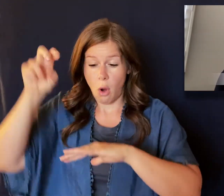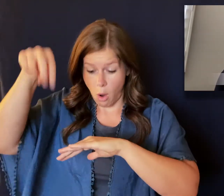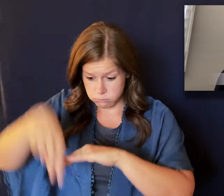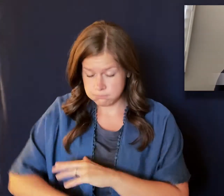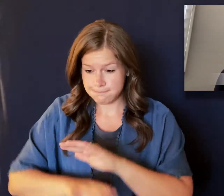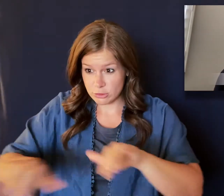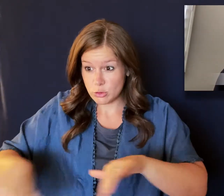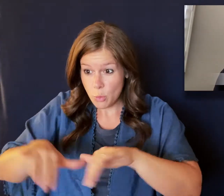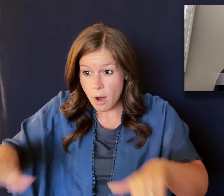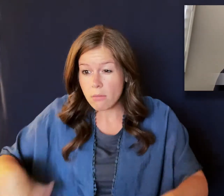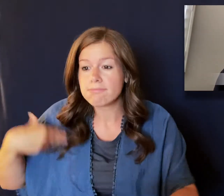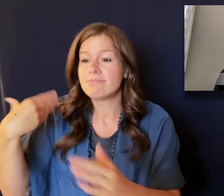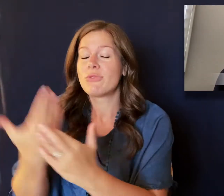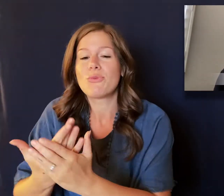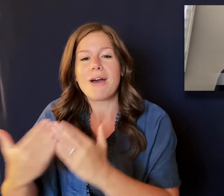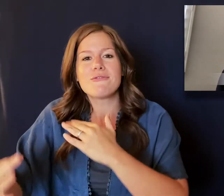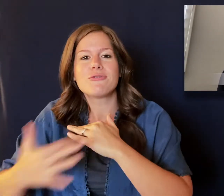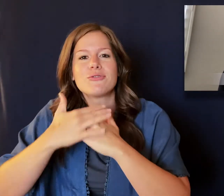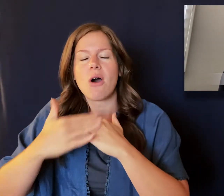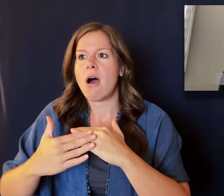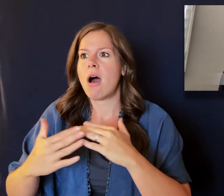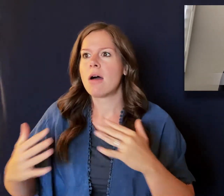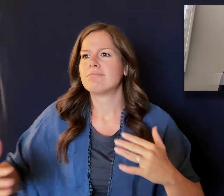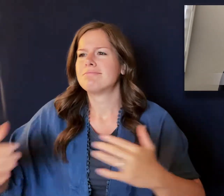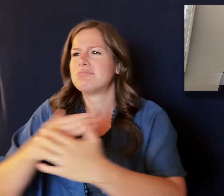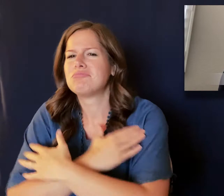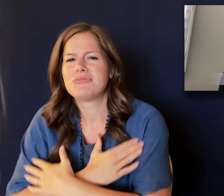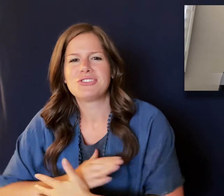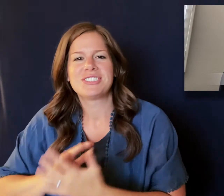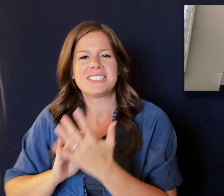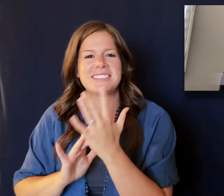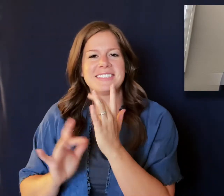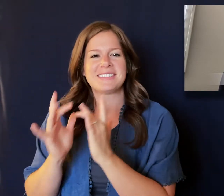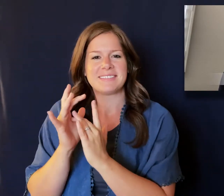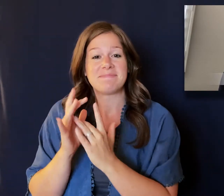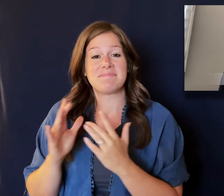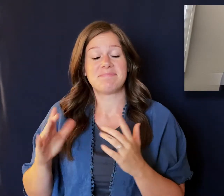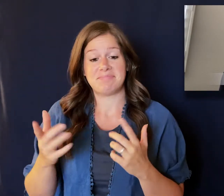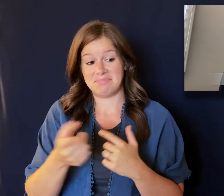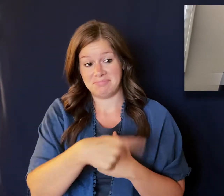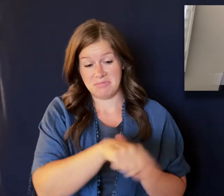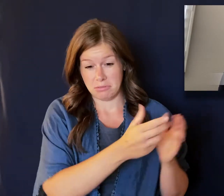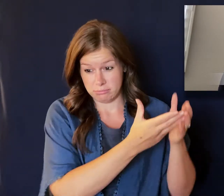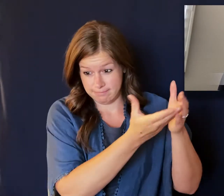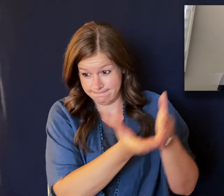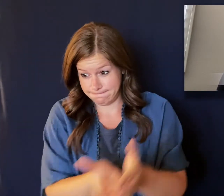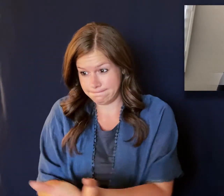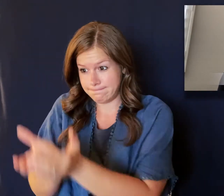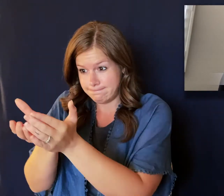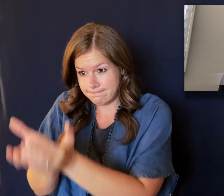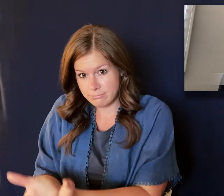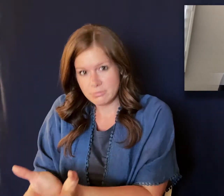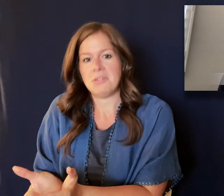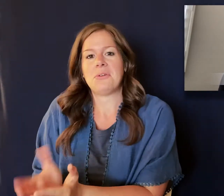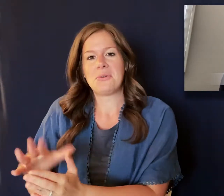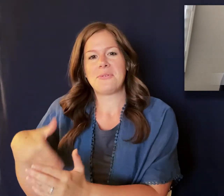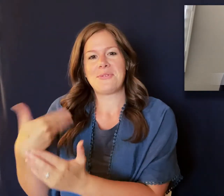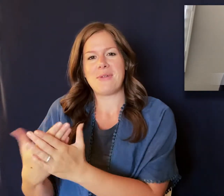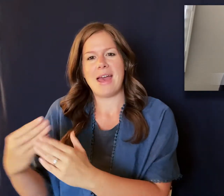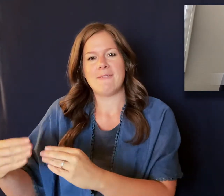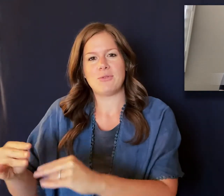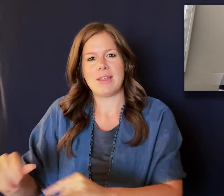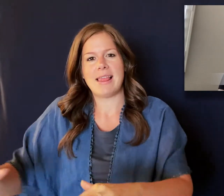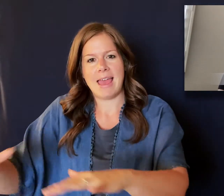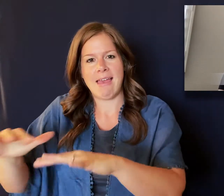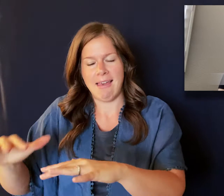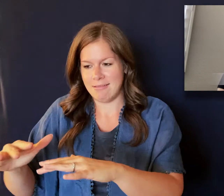Jesus. And when they got on the land, Jesus had a charcoal fire ready, and he said, bring some of the fish that you've caught. So Simon drew up the